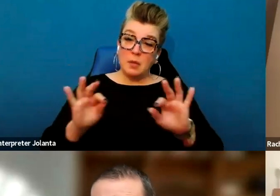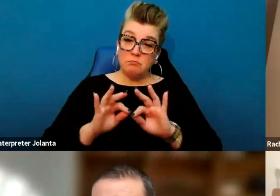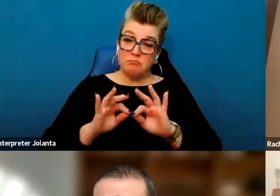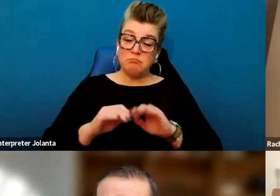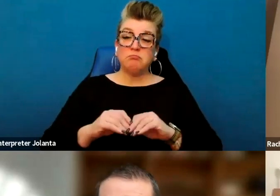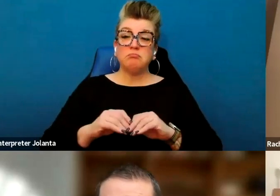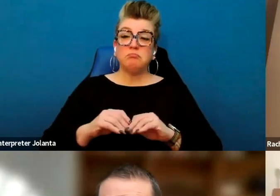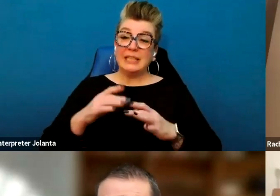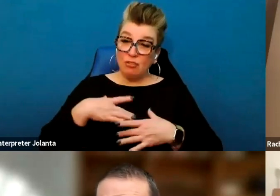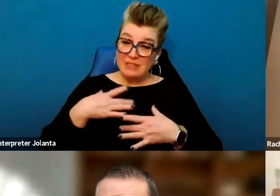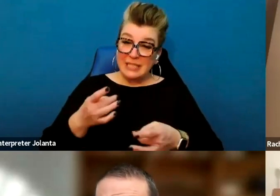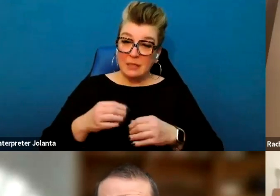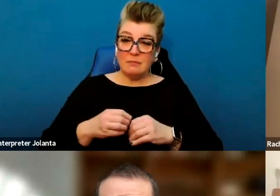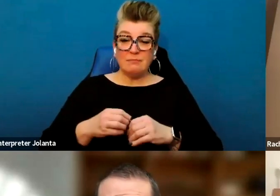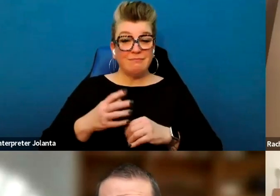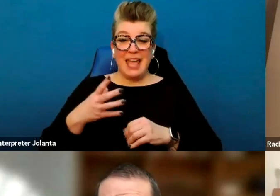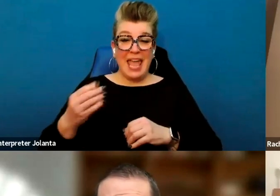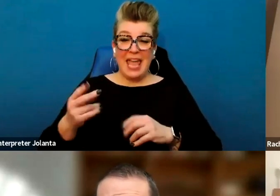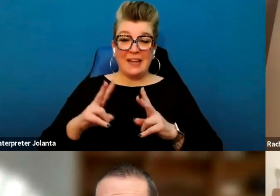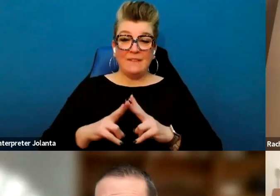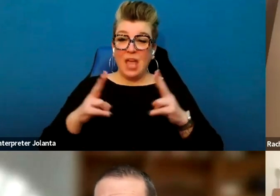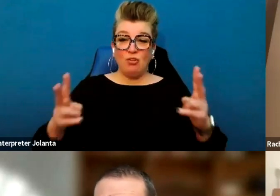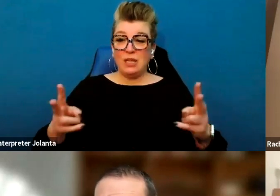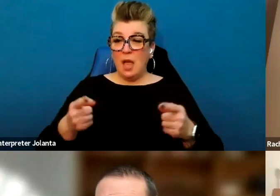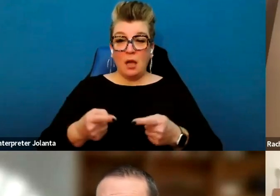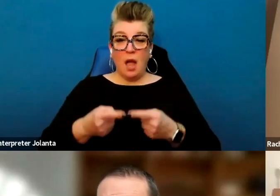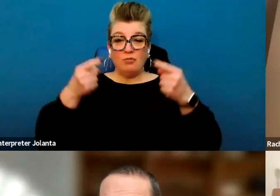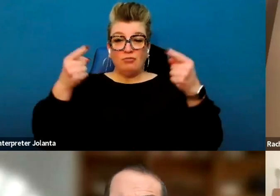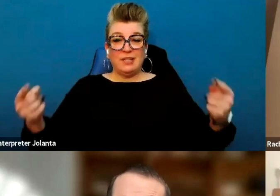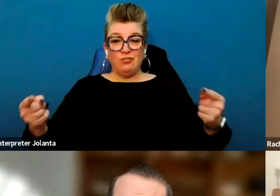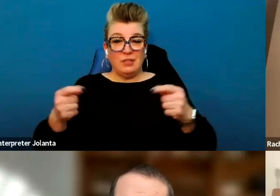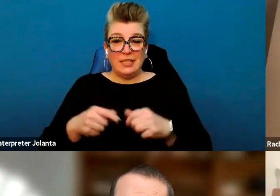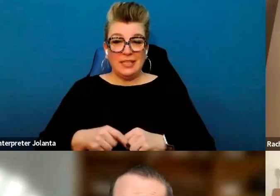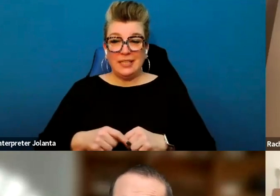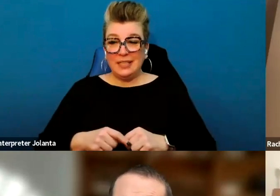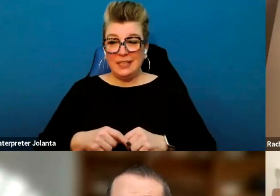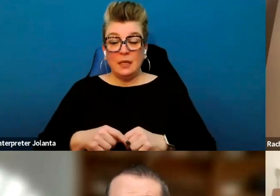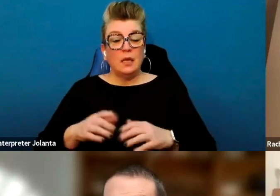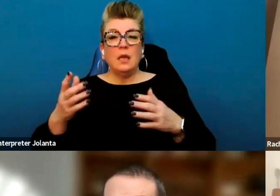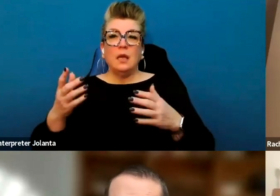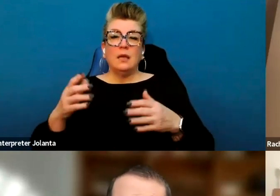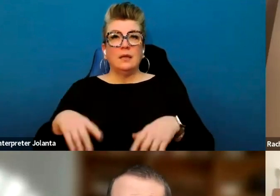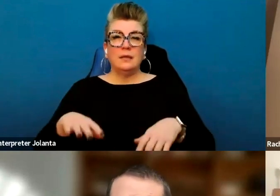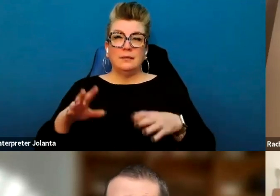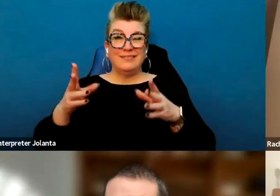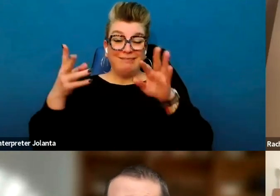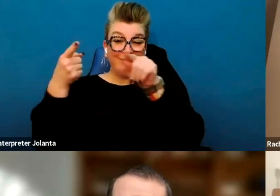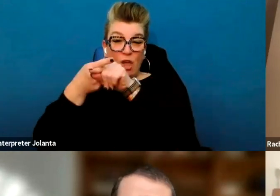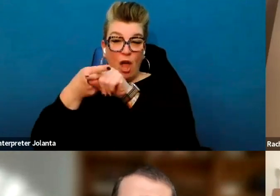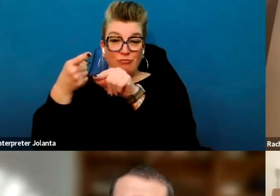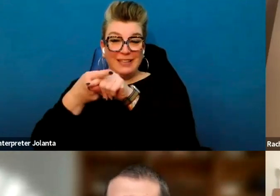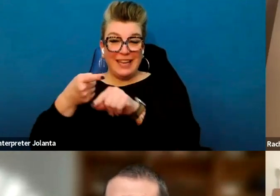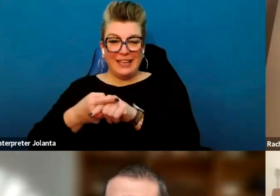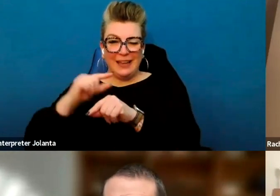pretty contradictory because yeah, again, small sizes. Contradictory in the sense that different studies